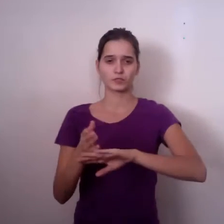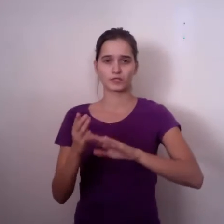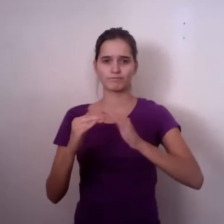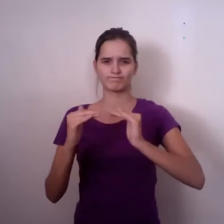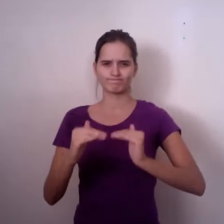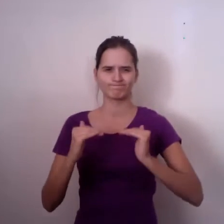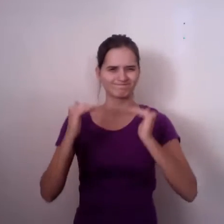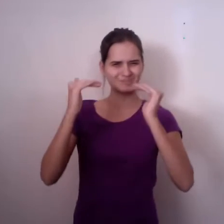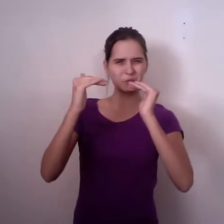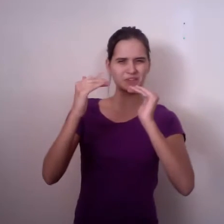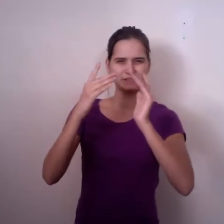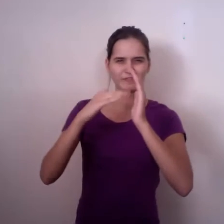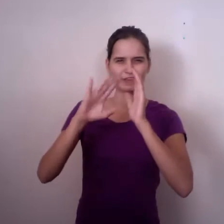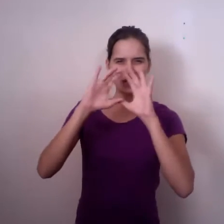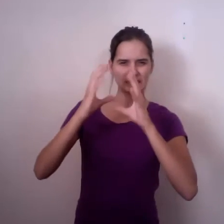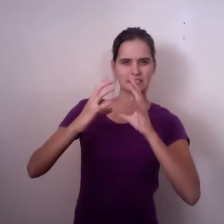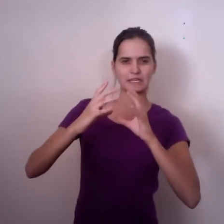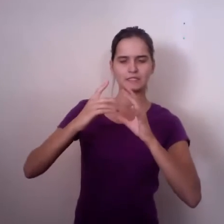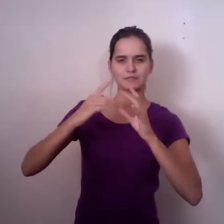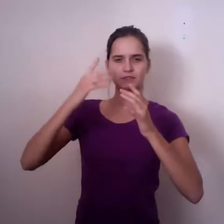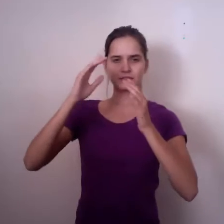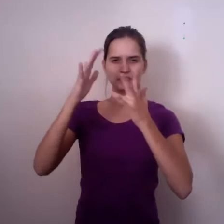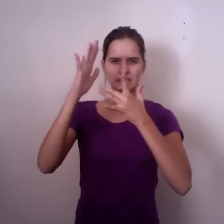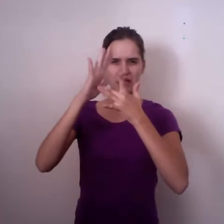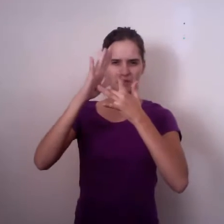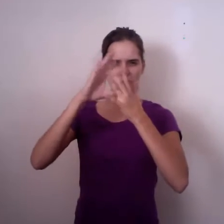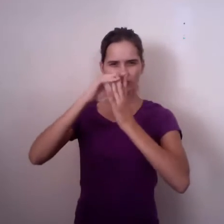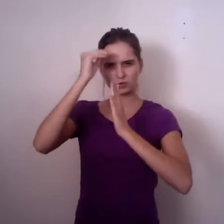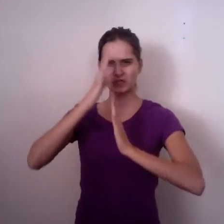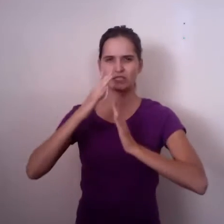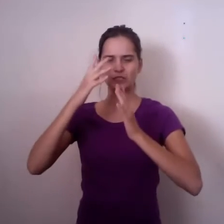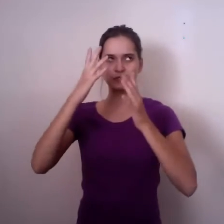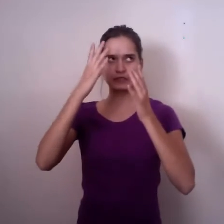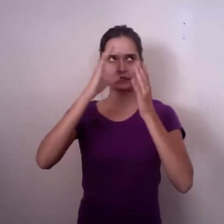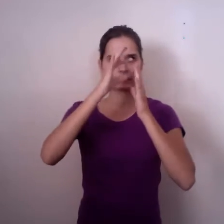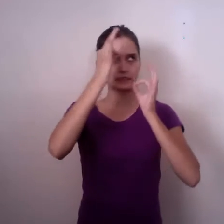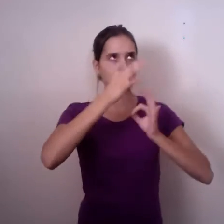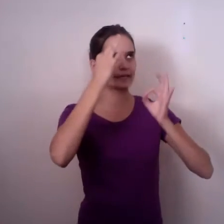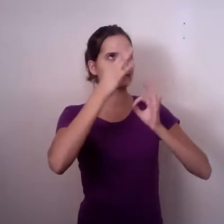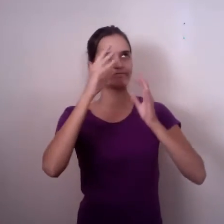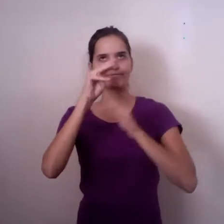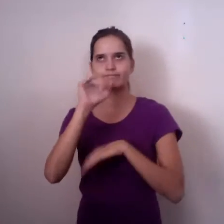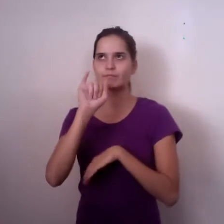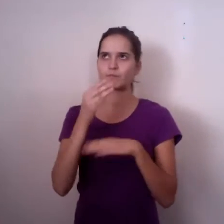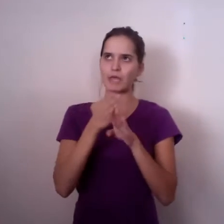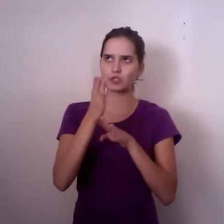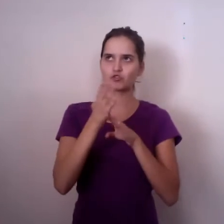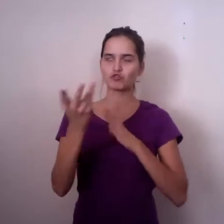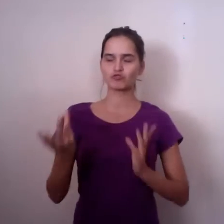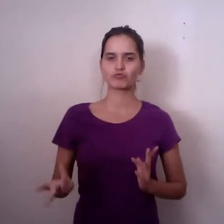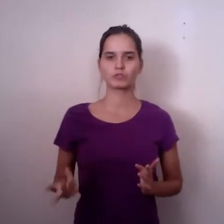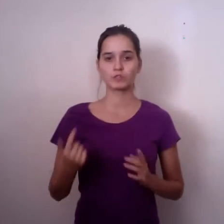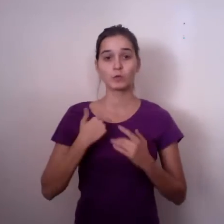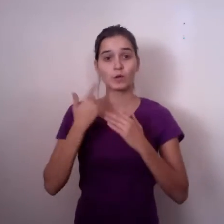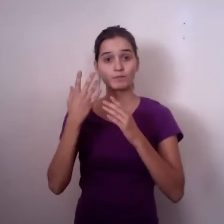students thinking about deciding on a major for their academic career. And I'm teaching a similar class, a